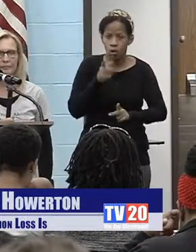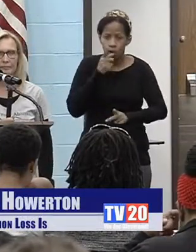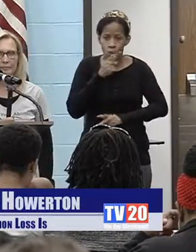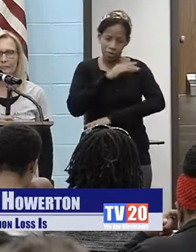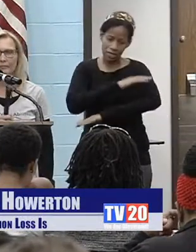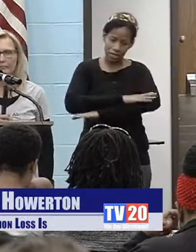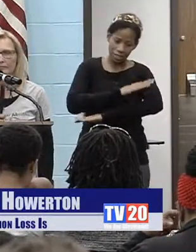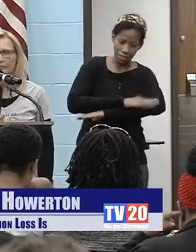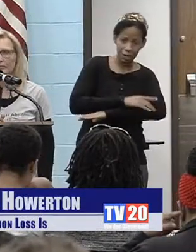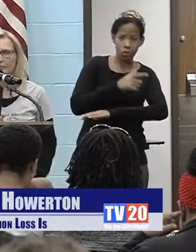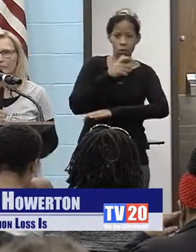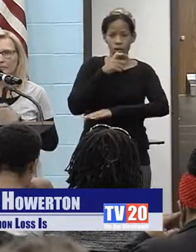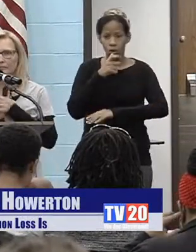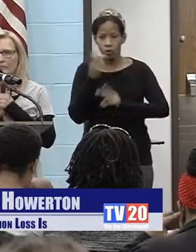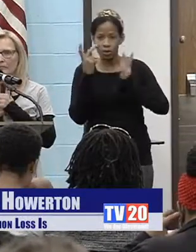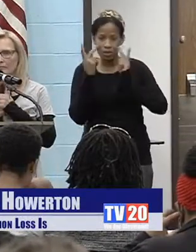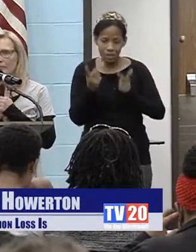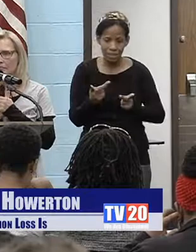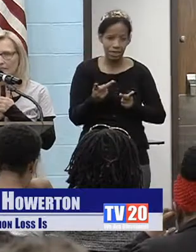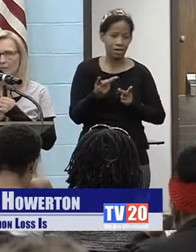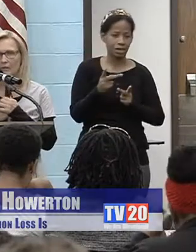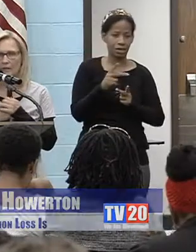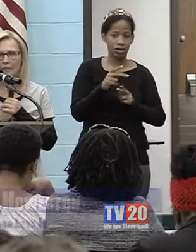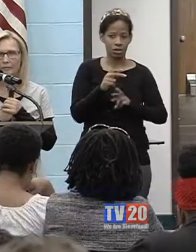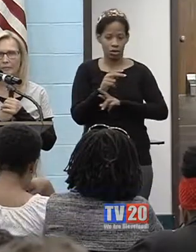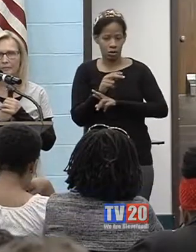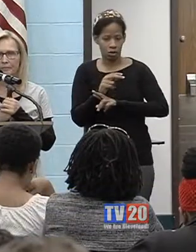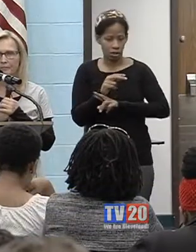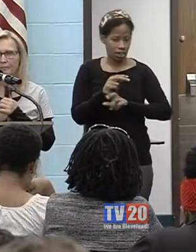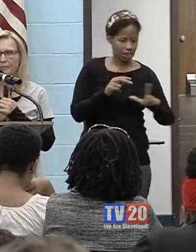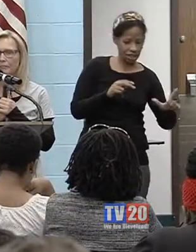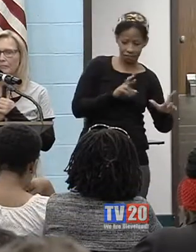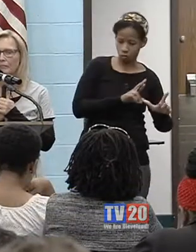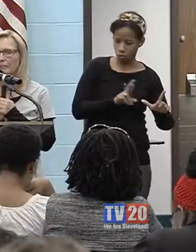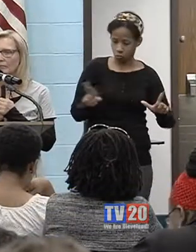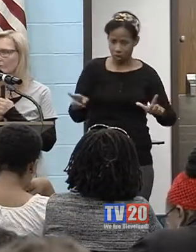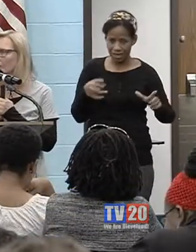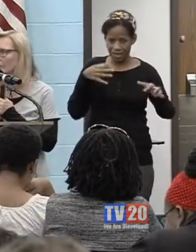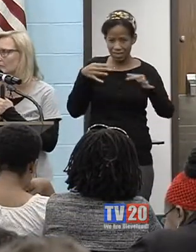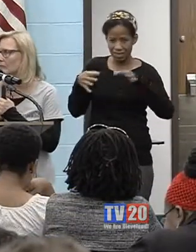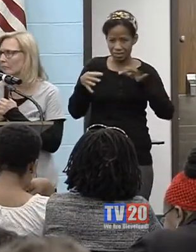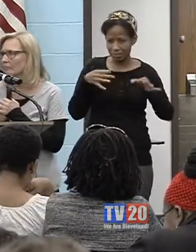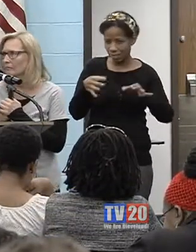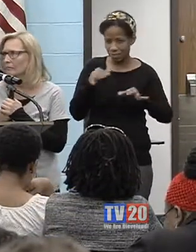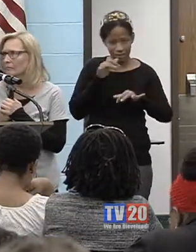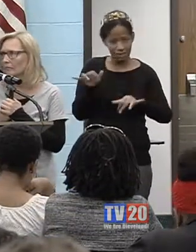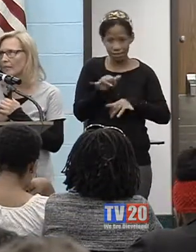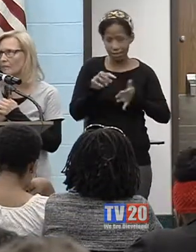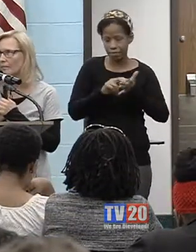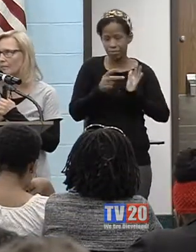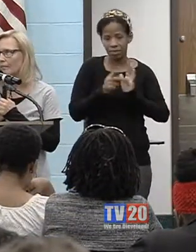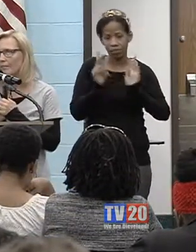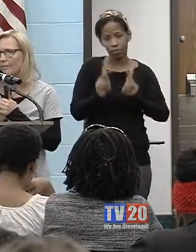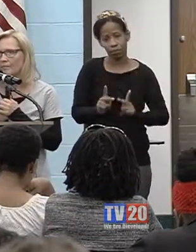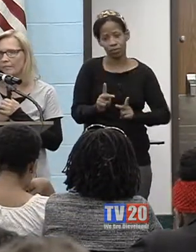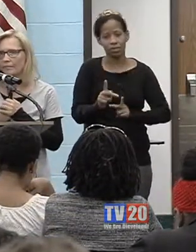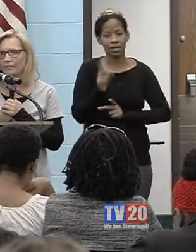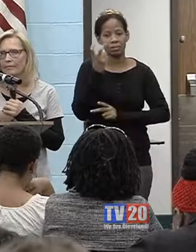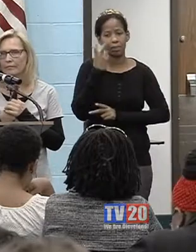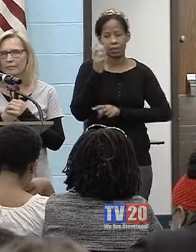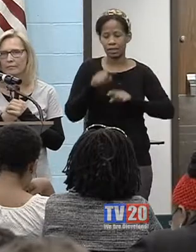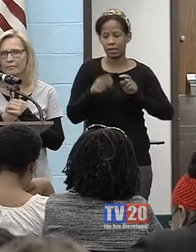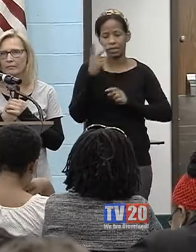they're at, not just at my right to the left, two people over, because that's not the same as establishing